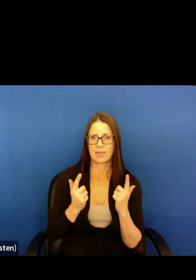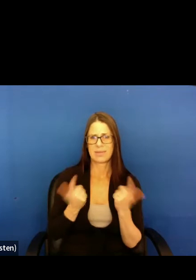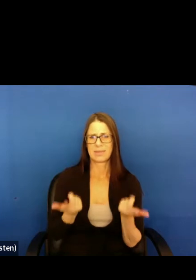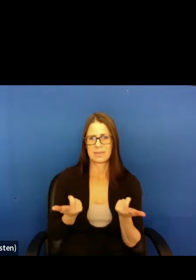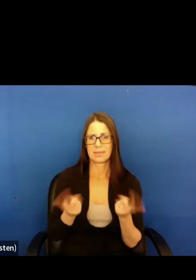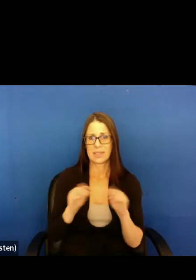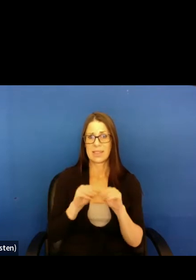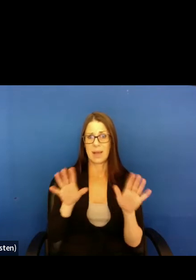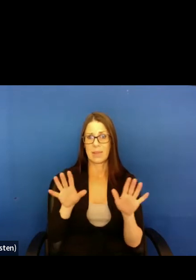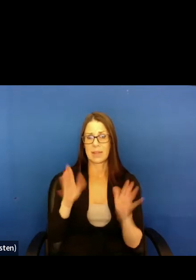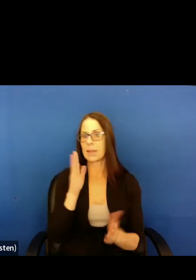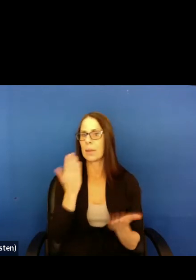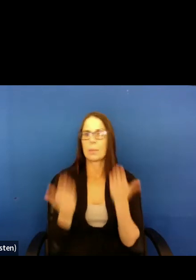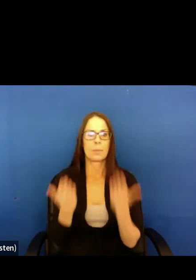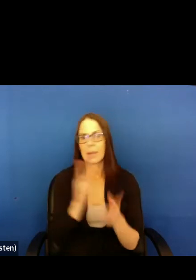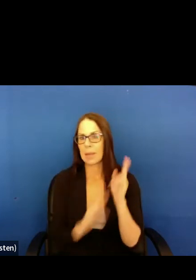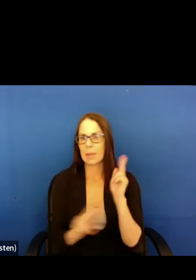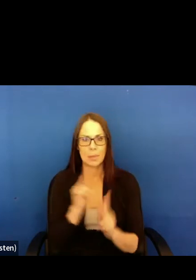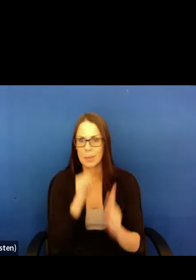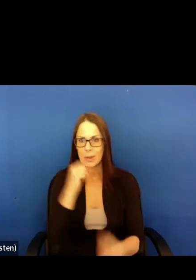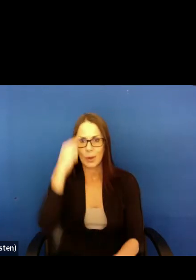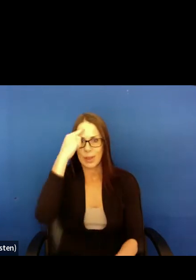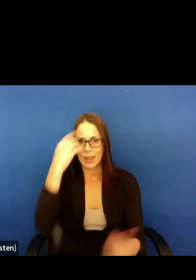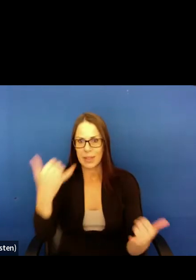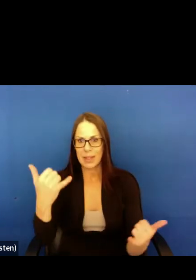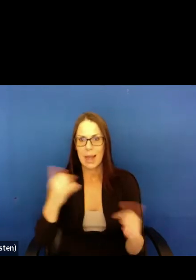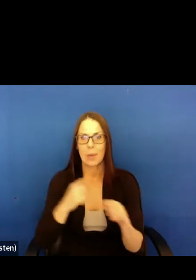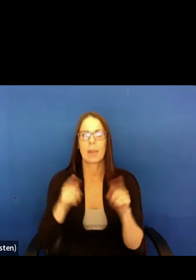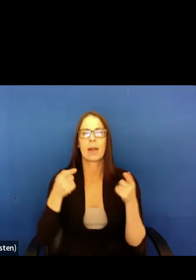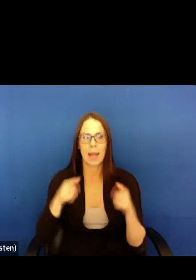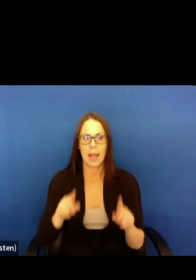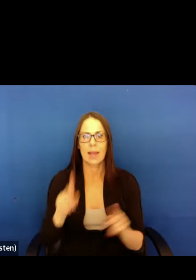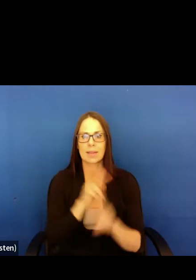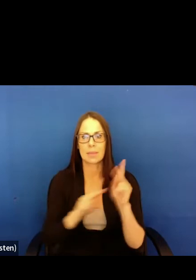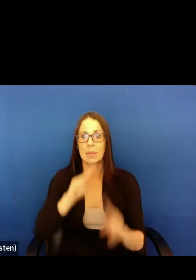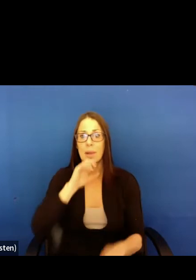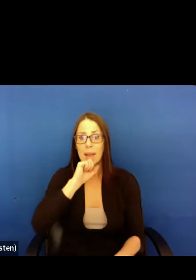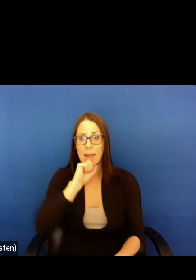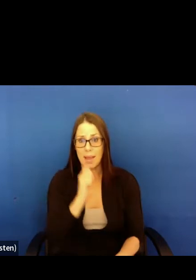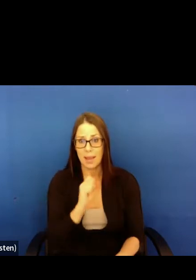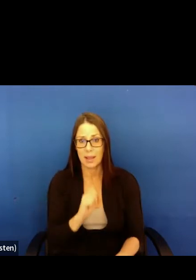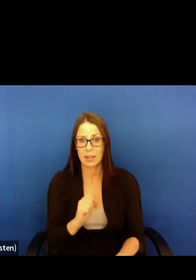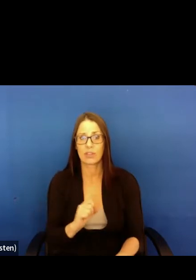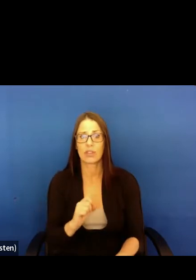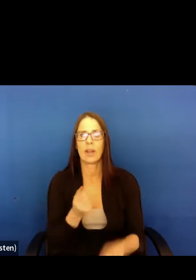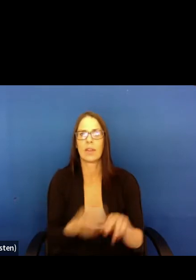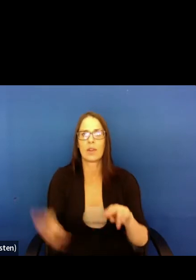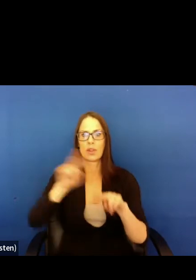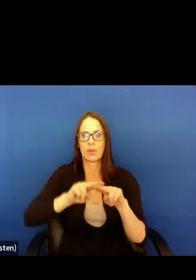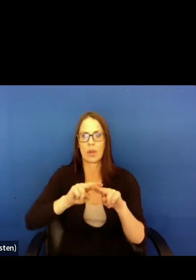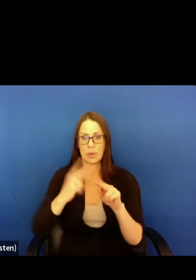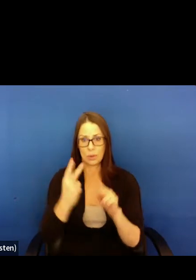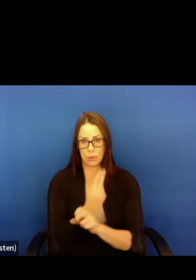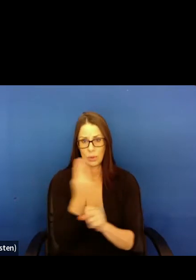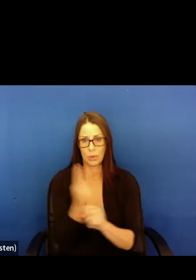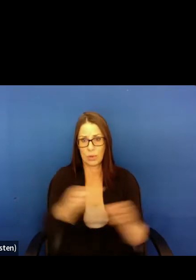people might not think of it now, but even as people age, there's a great use for handrails, and they just come in handy,